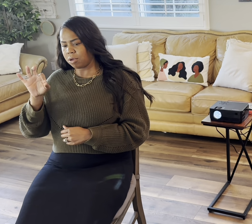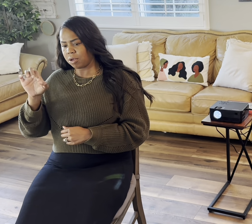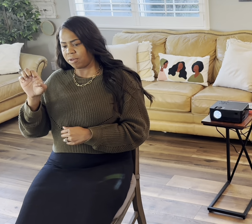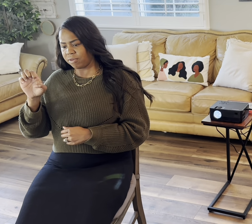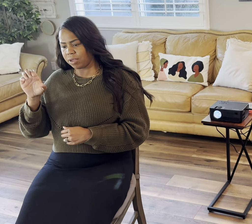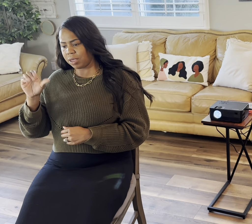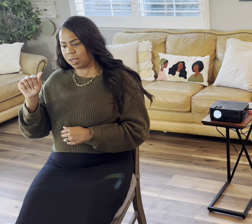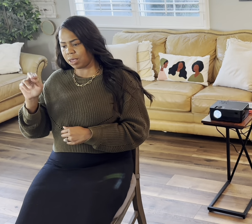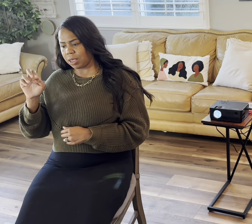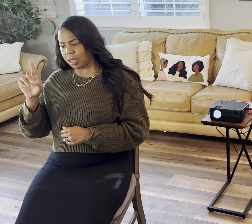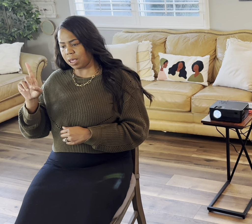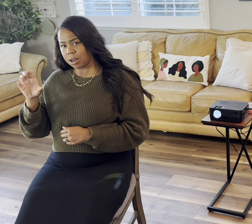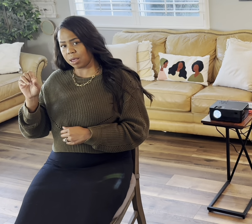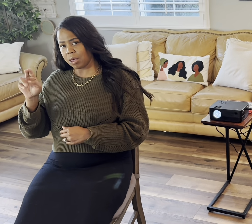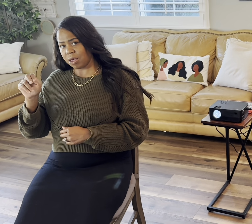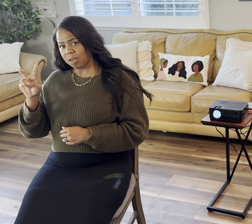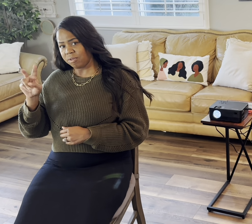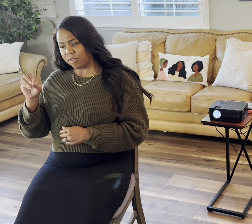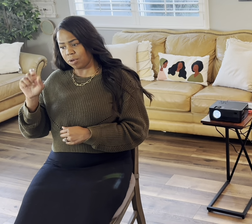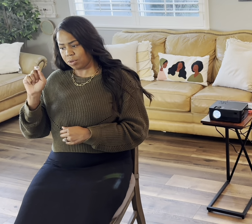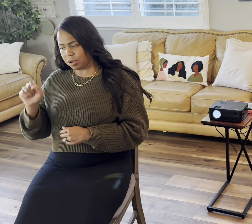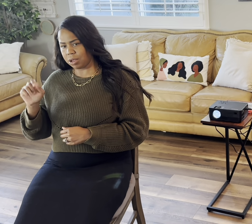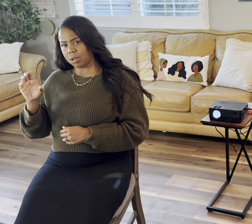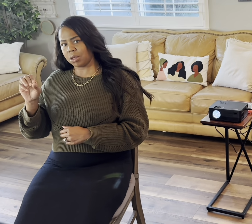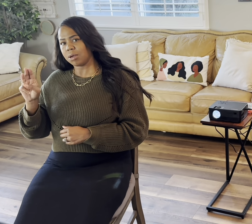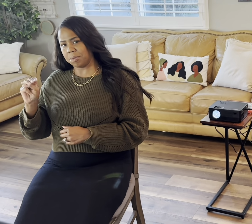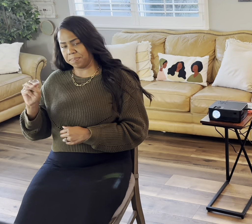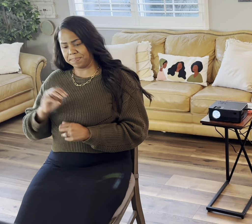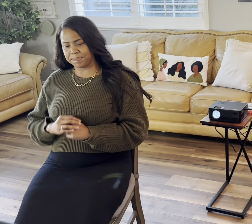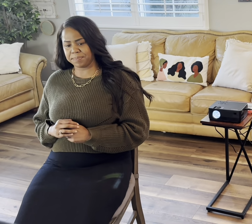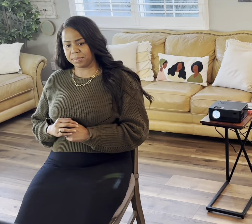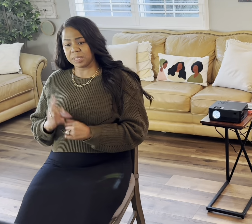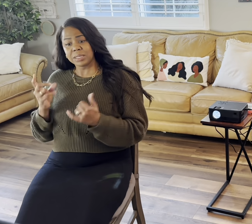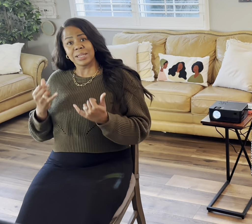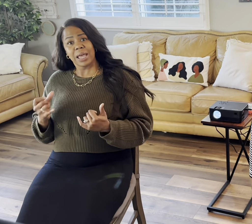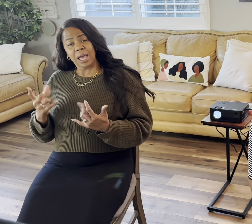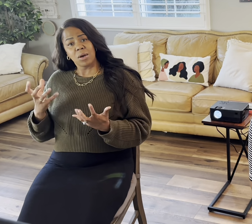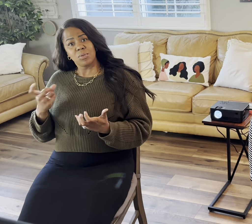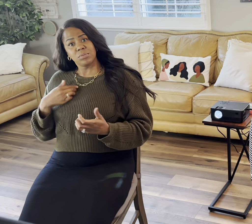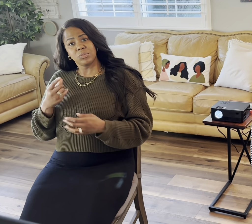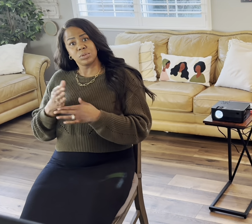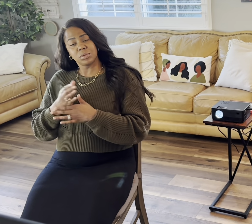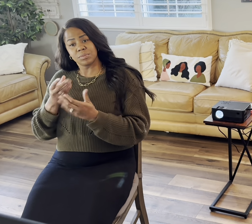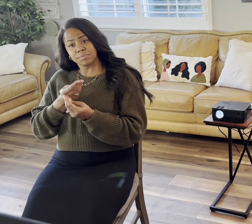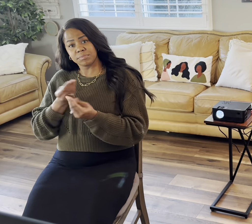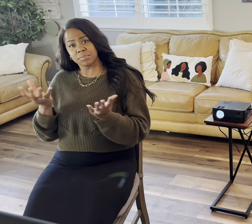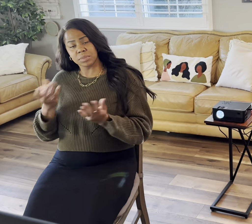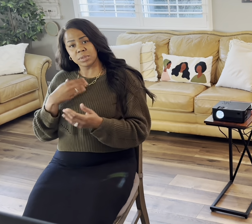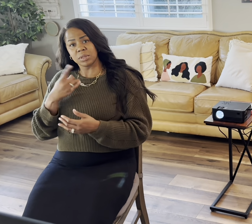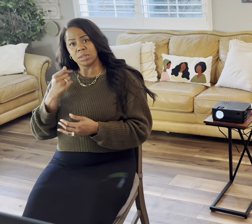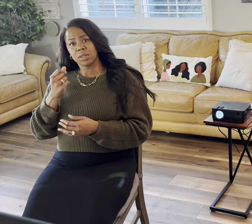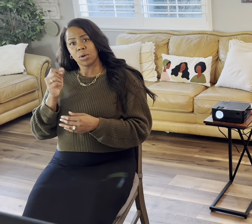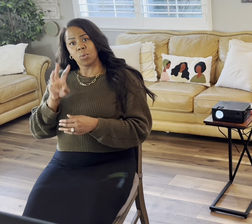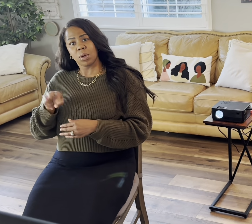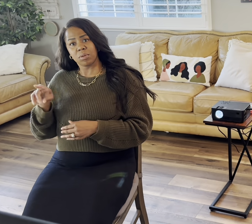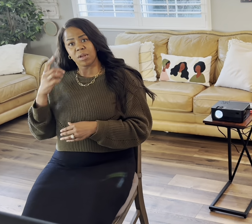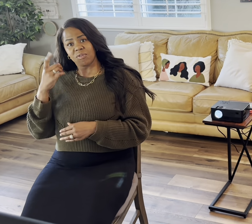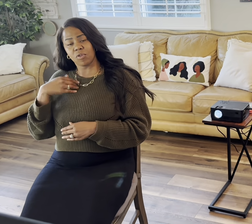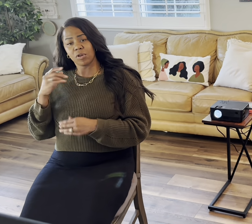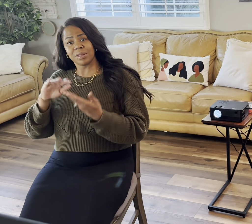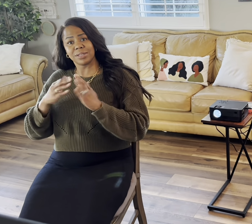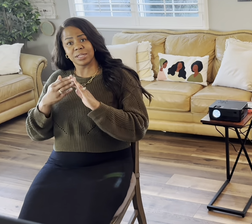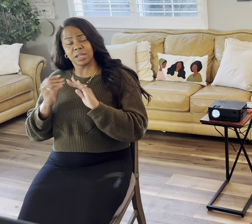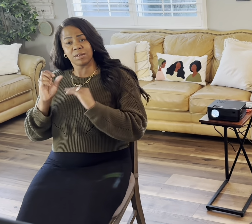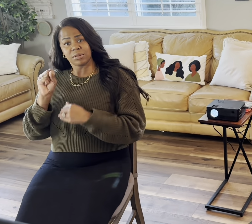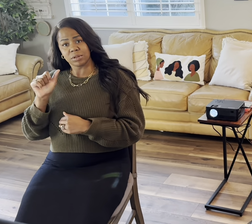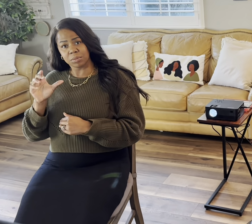www.forcoffeeandconvo.com. Today, I'd like to share the websites of the City of Sacramento and the County of